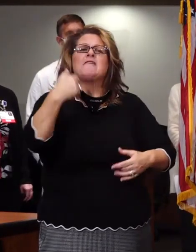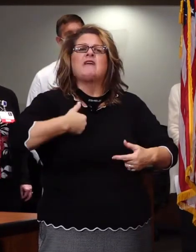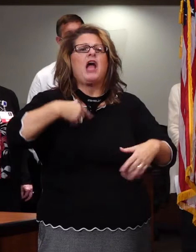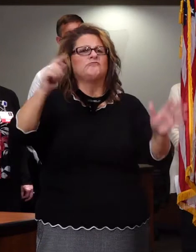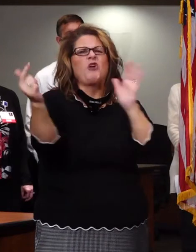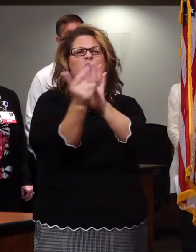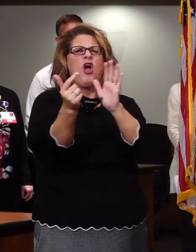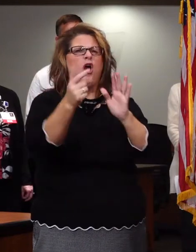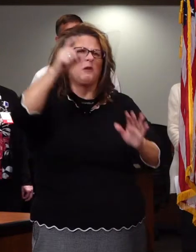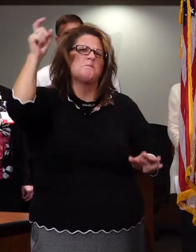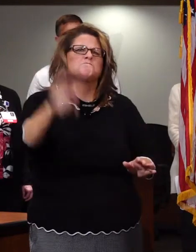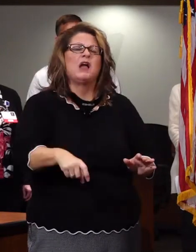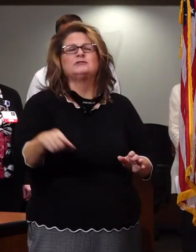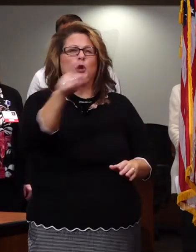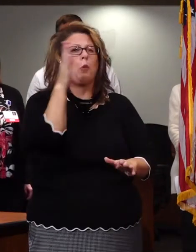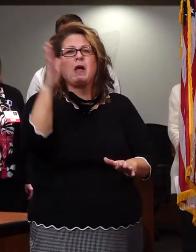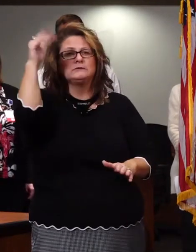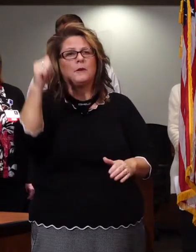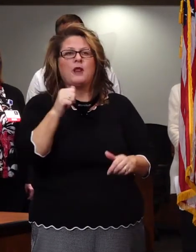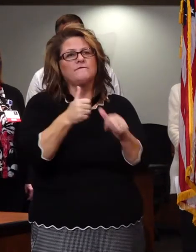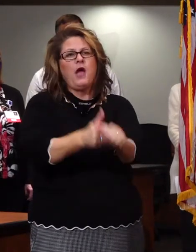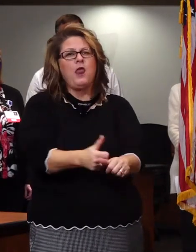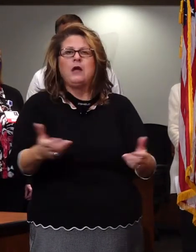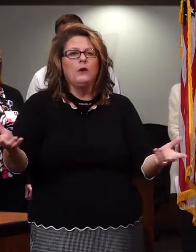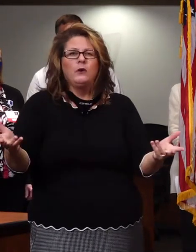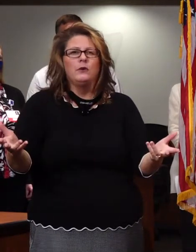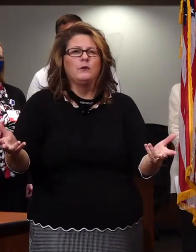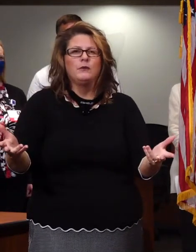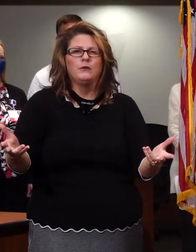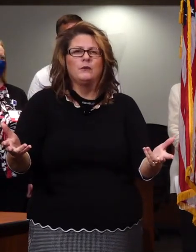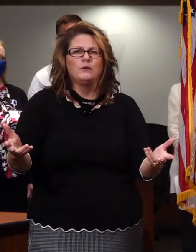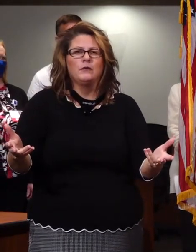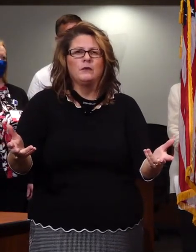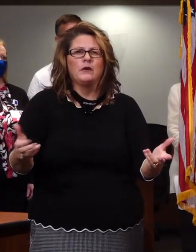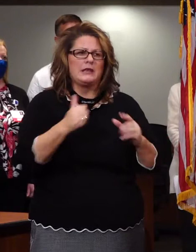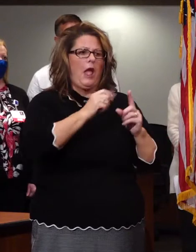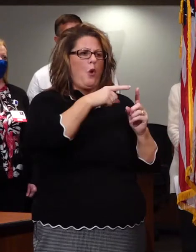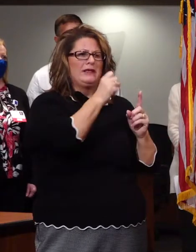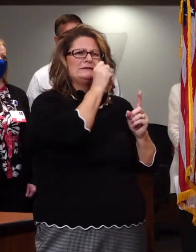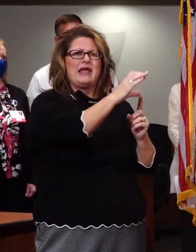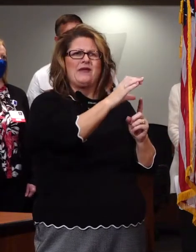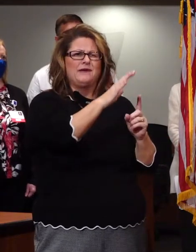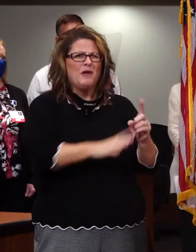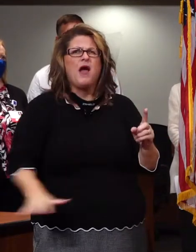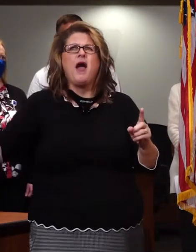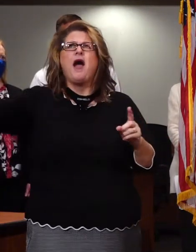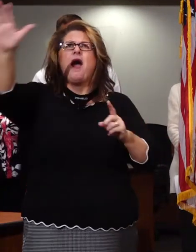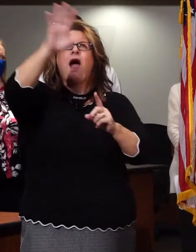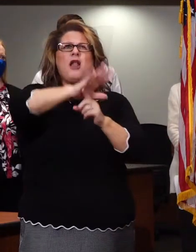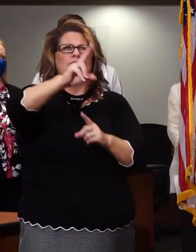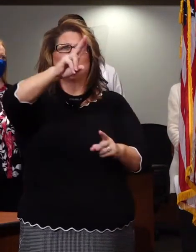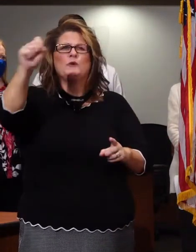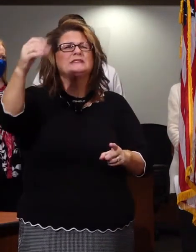will not follow them. Everyone in our state, everyone in the country by now knows what they must do. They're